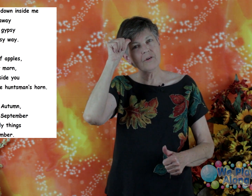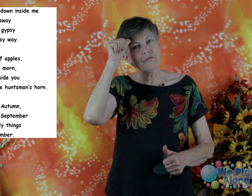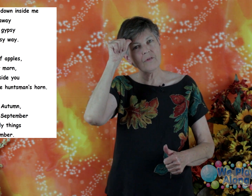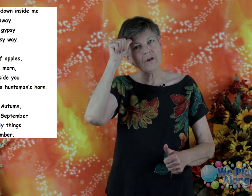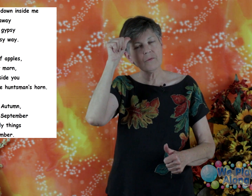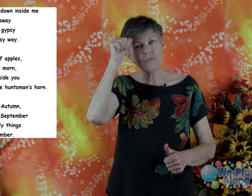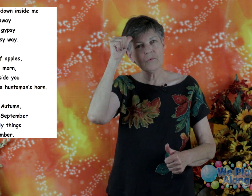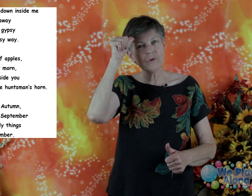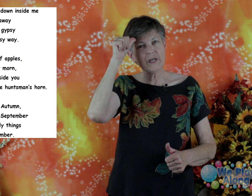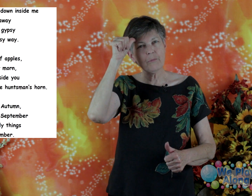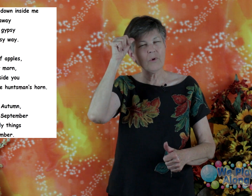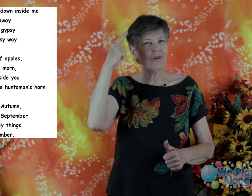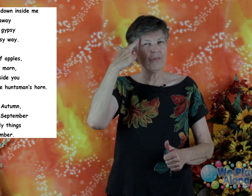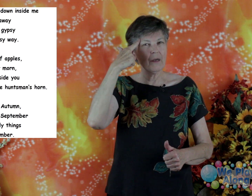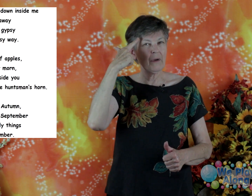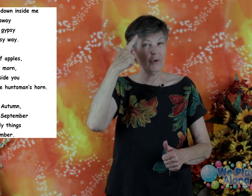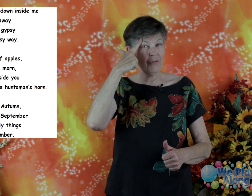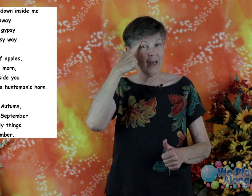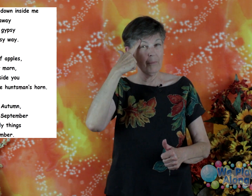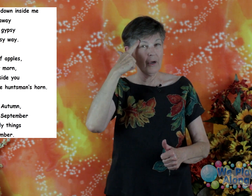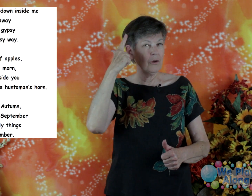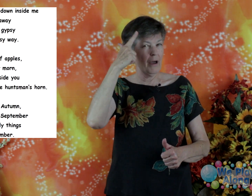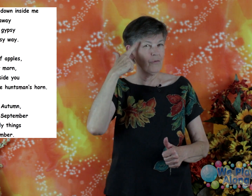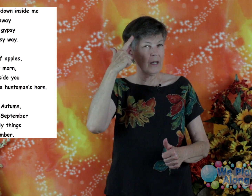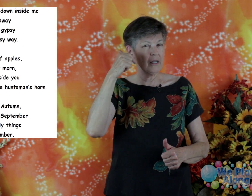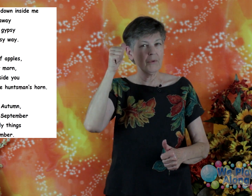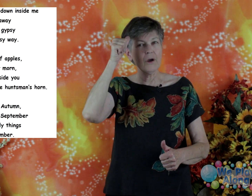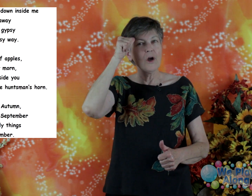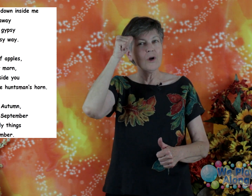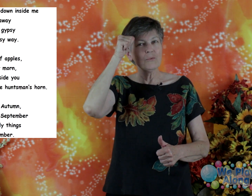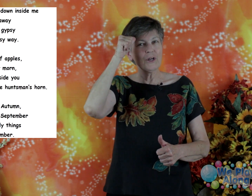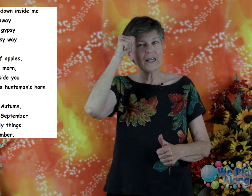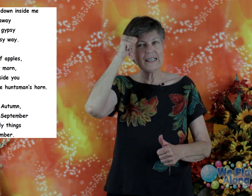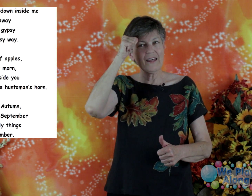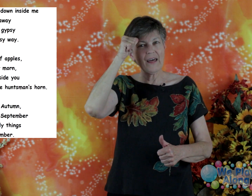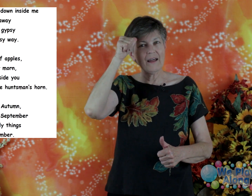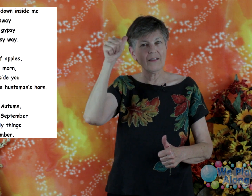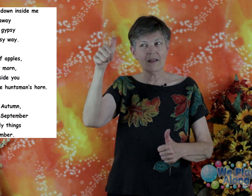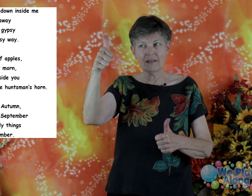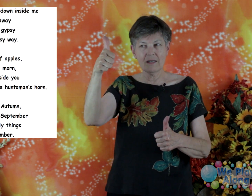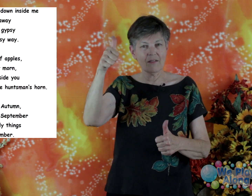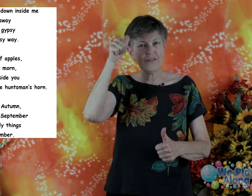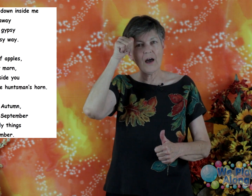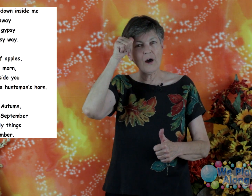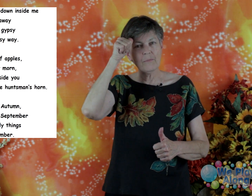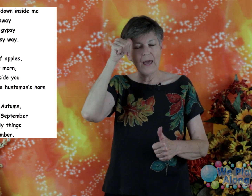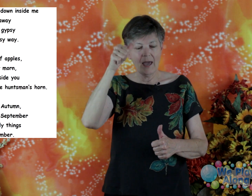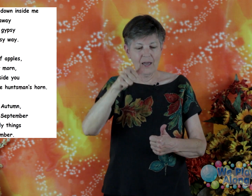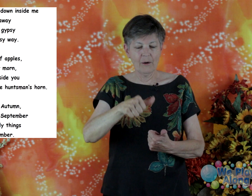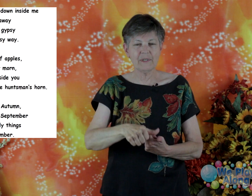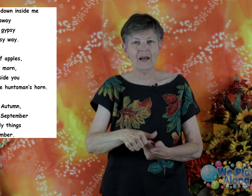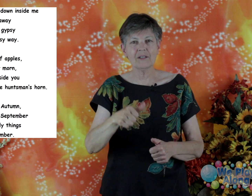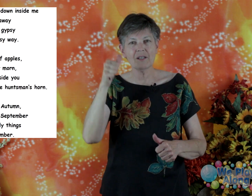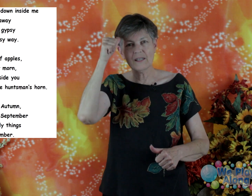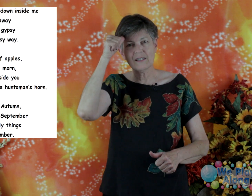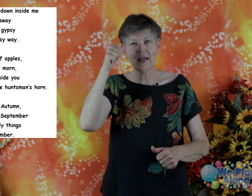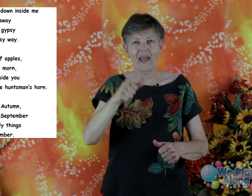your temple where you think, remember you think up here, you have thoughts up here, where you're going to take that thumb and come down to this